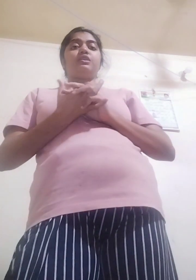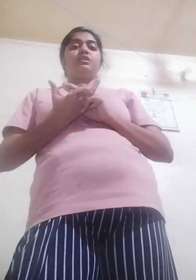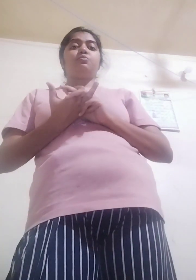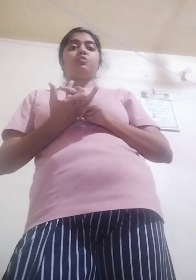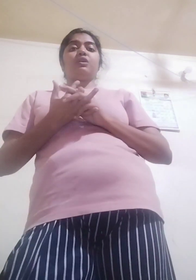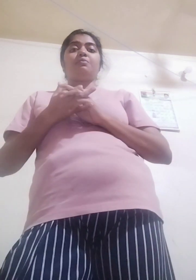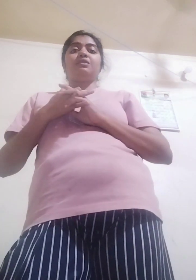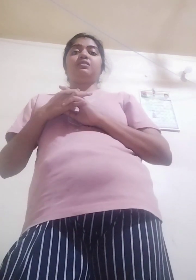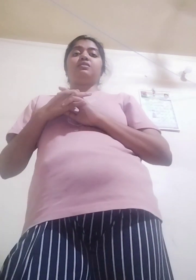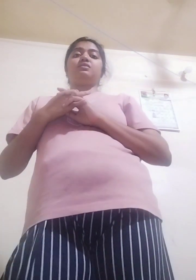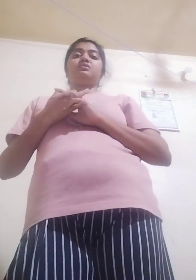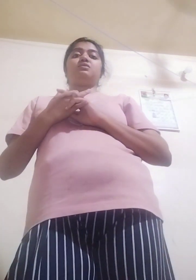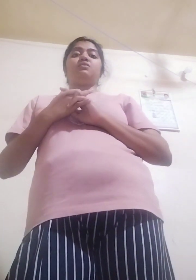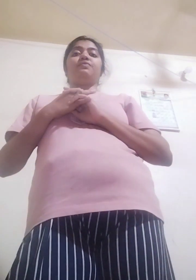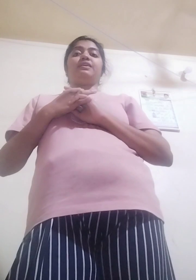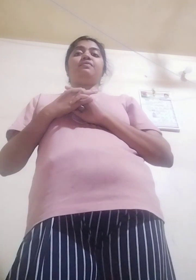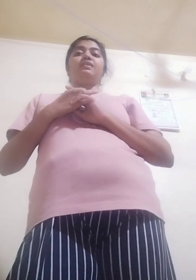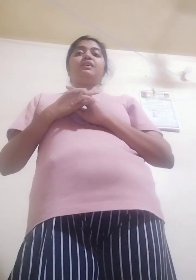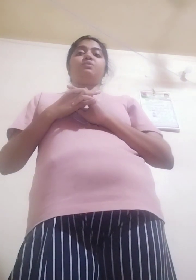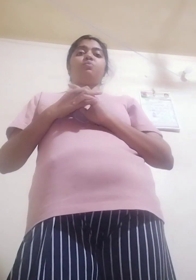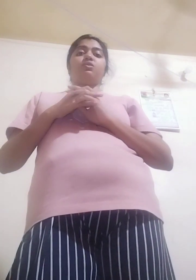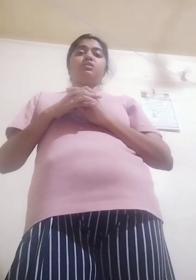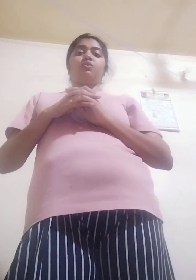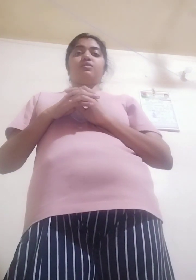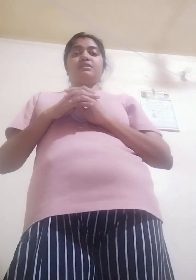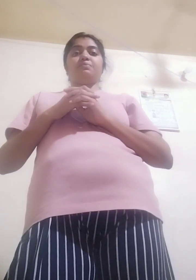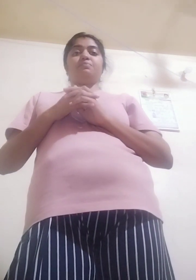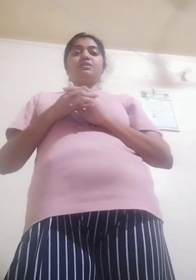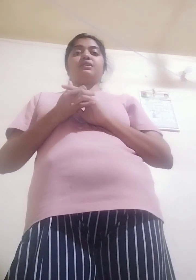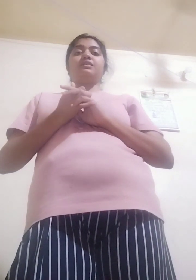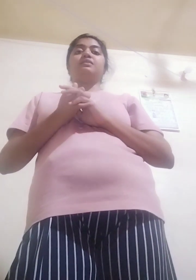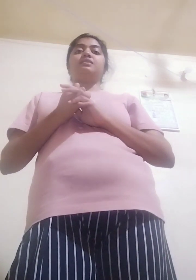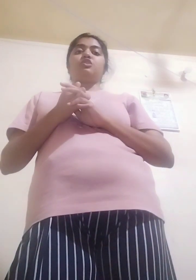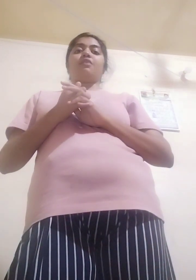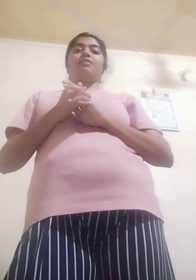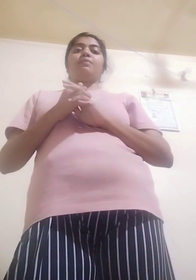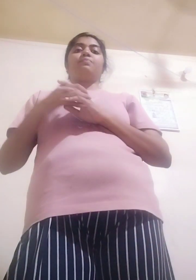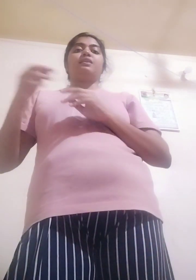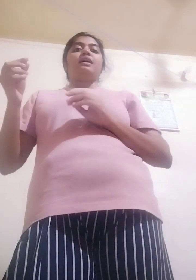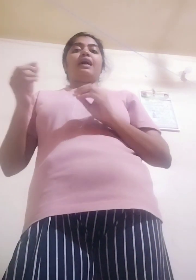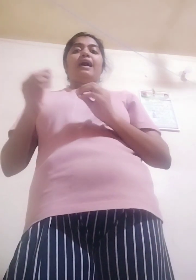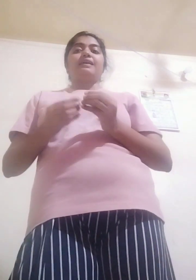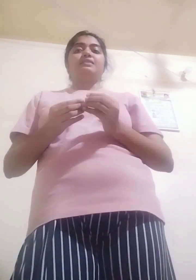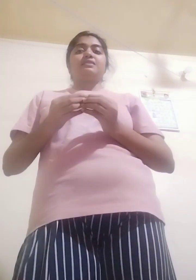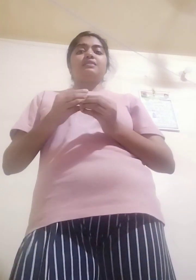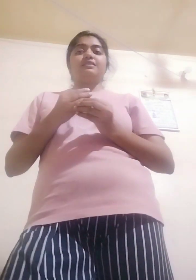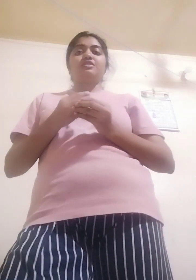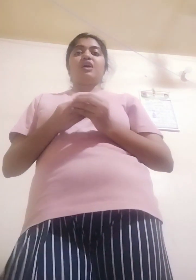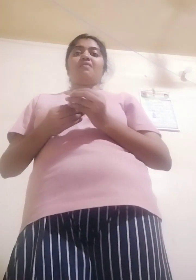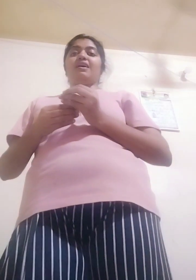oriented programming is the very important concept in Java, as the Java is